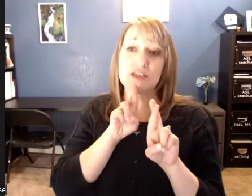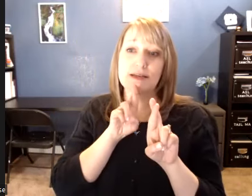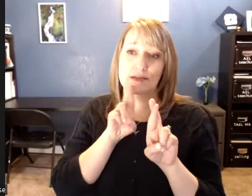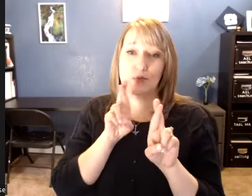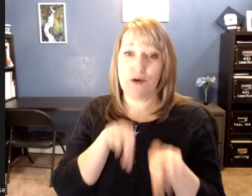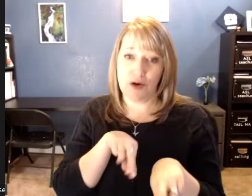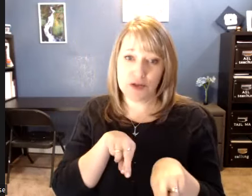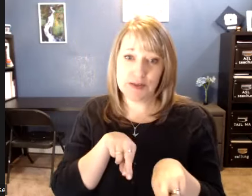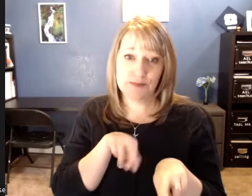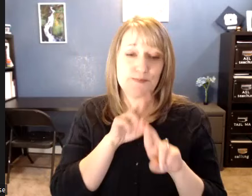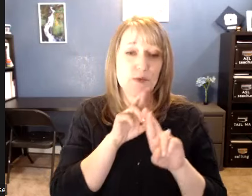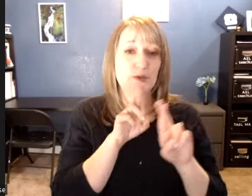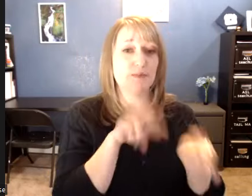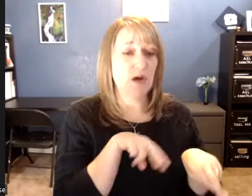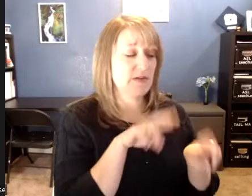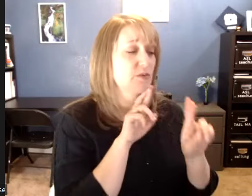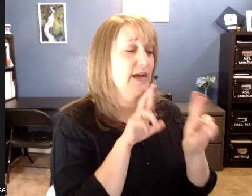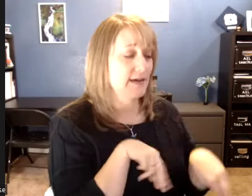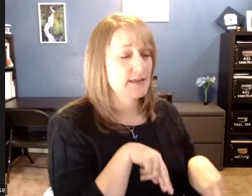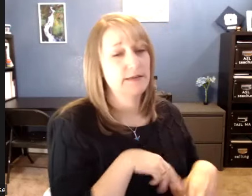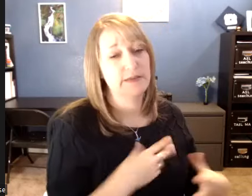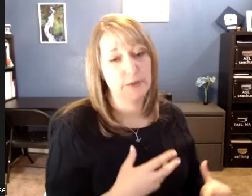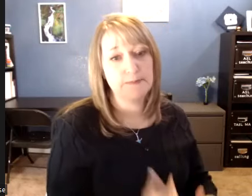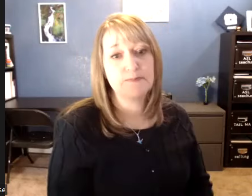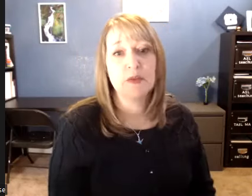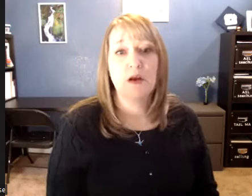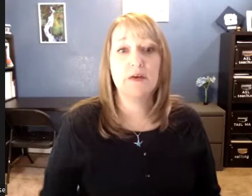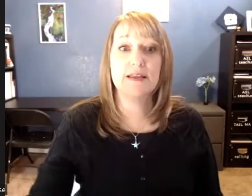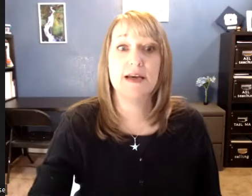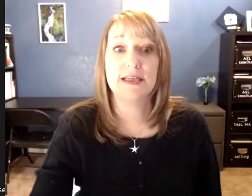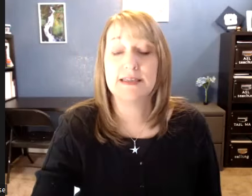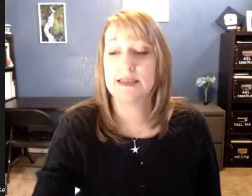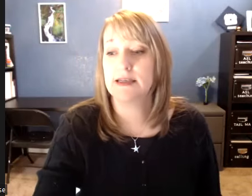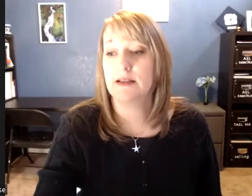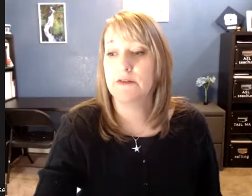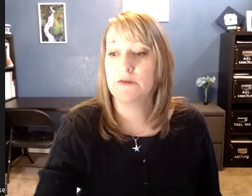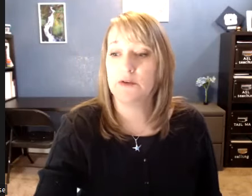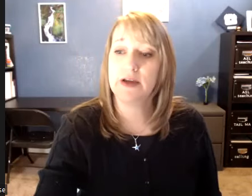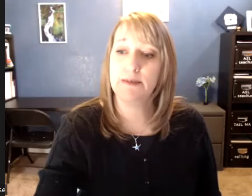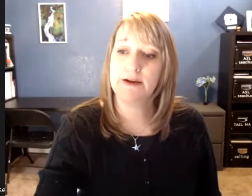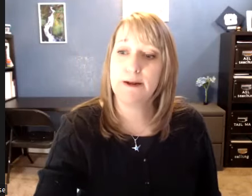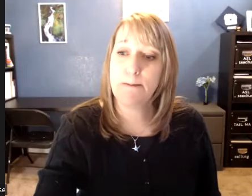Initialized is with R's. Response, react, etc. All right, that is lesson 11 for vocabulary.